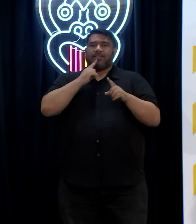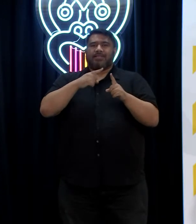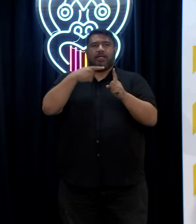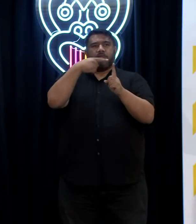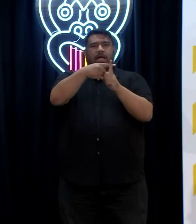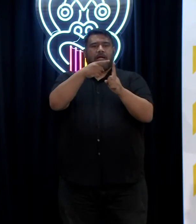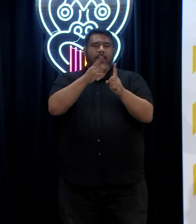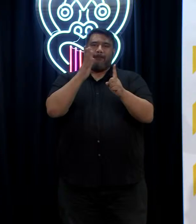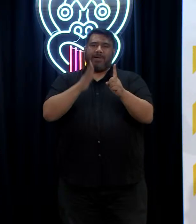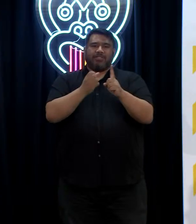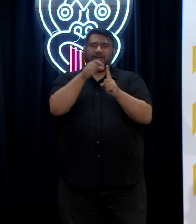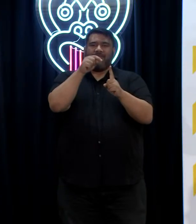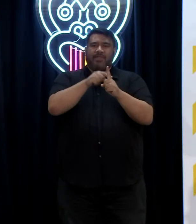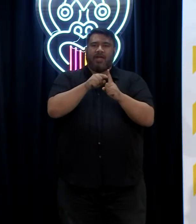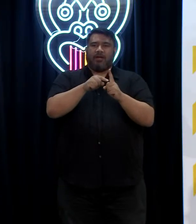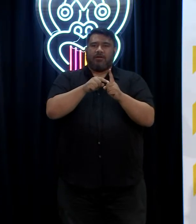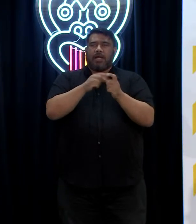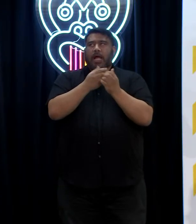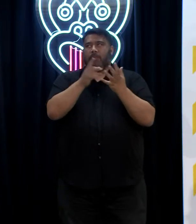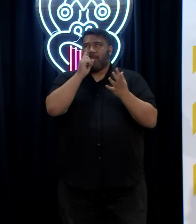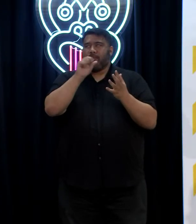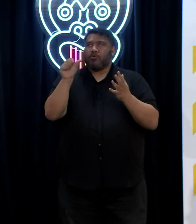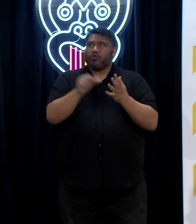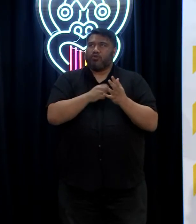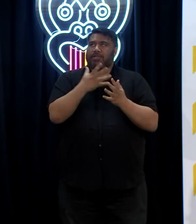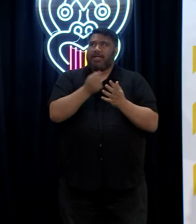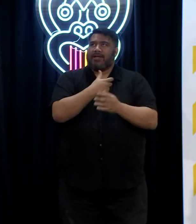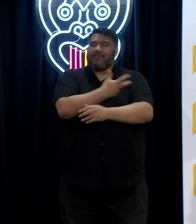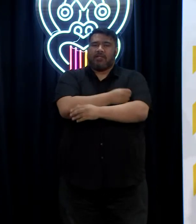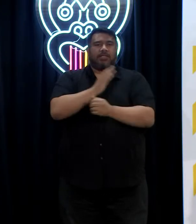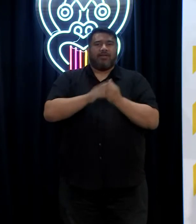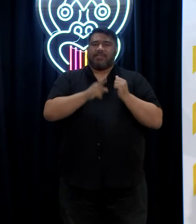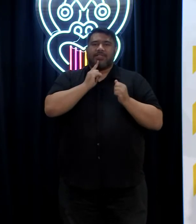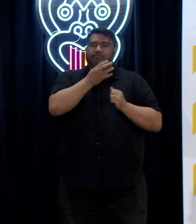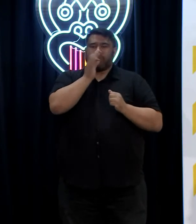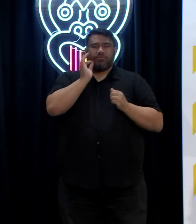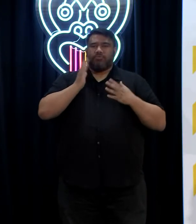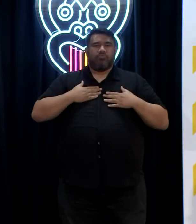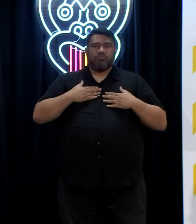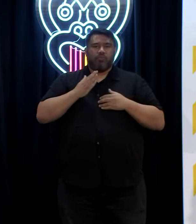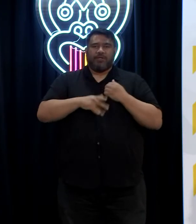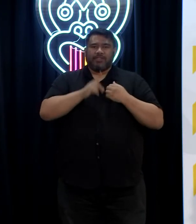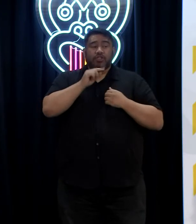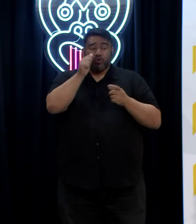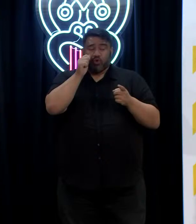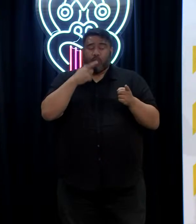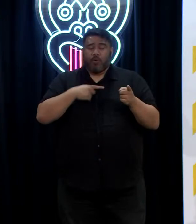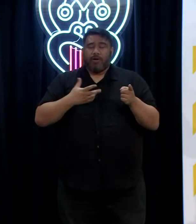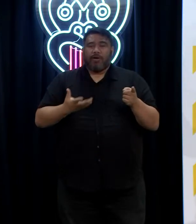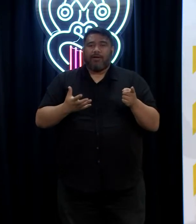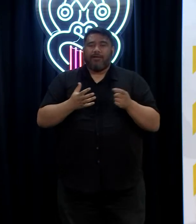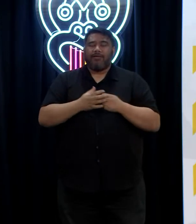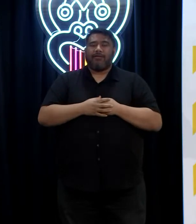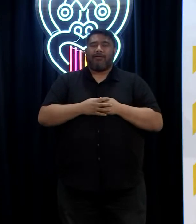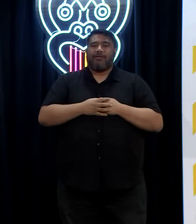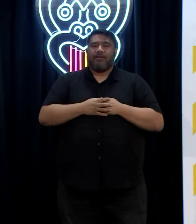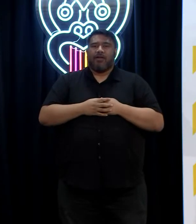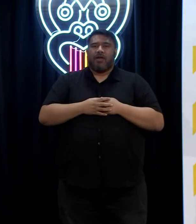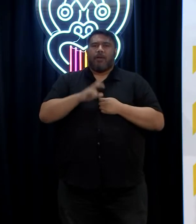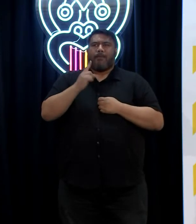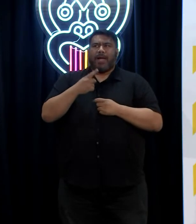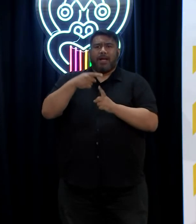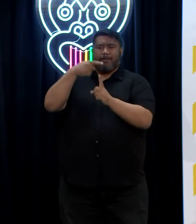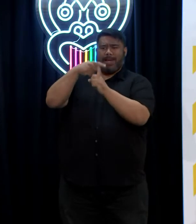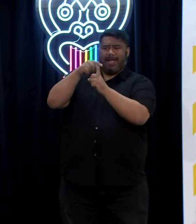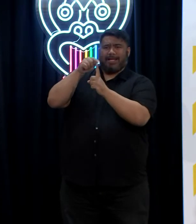But you have also heard from various modellers in the last few days that 90% plus is of course where we need to aim for, the plus being